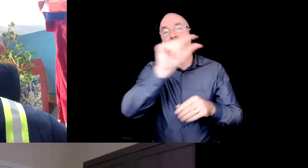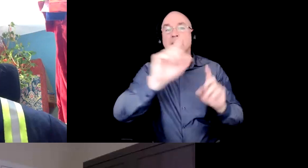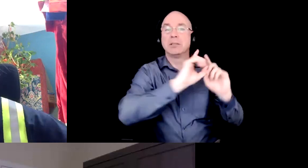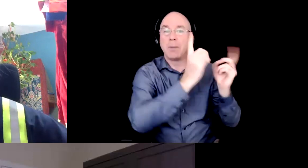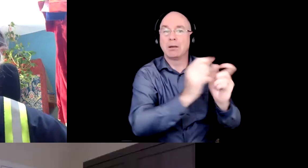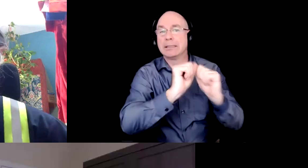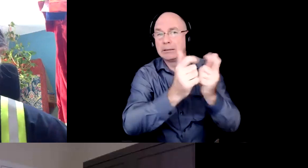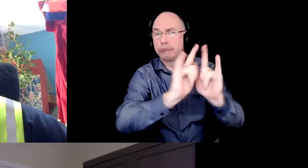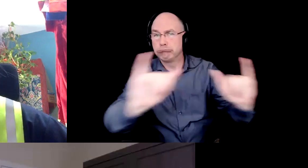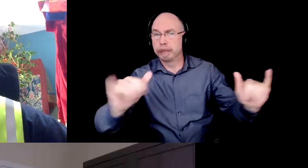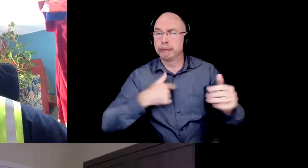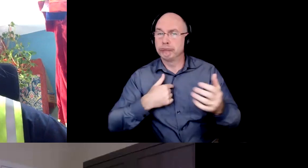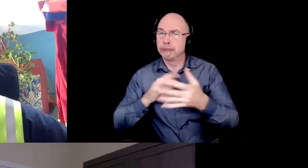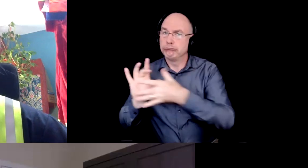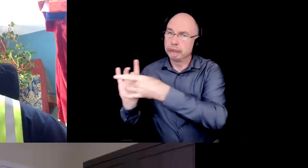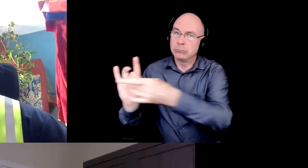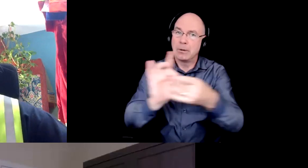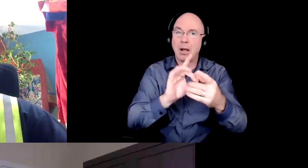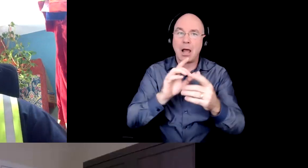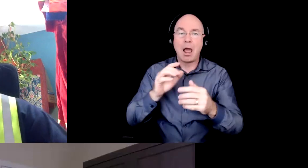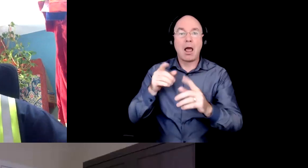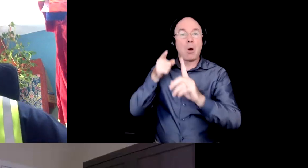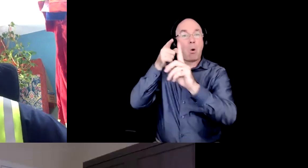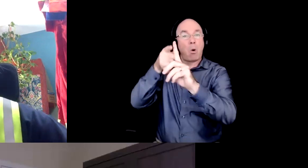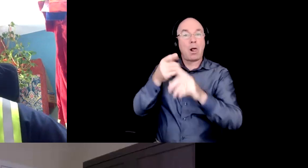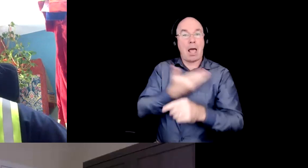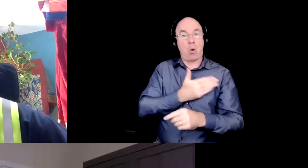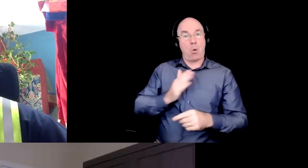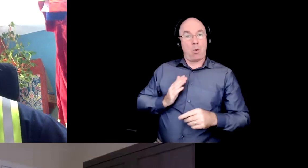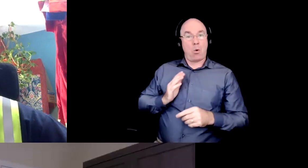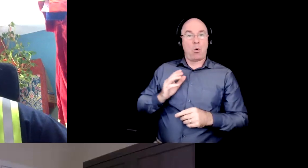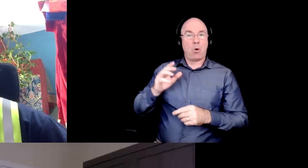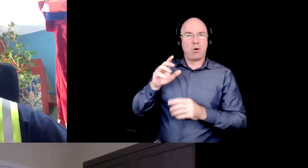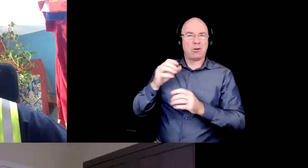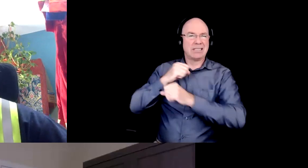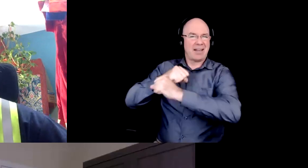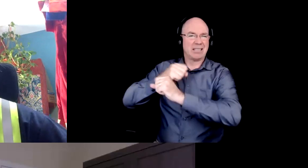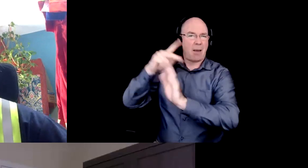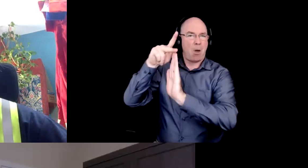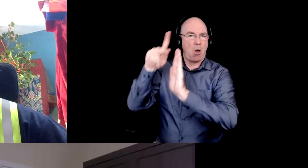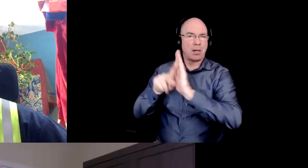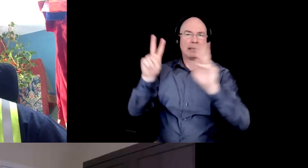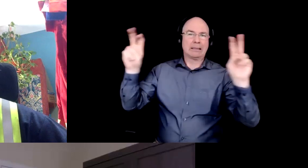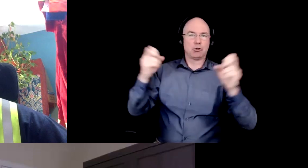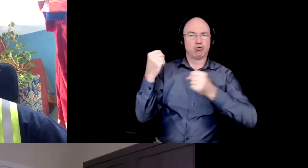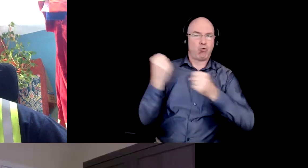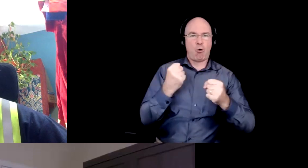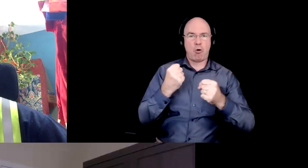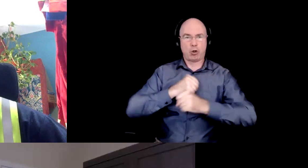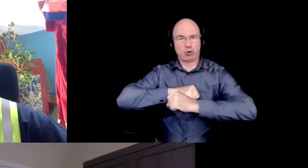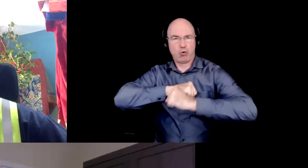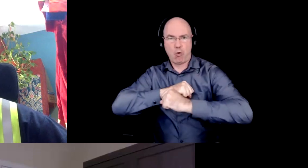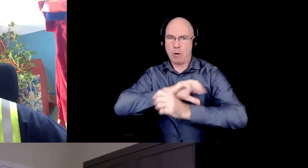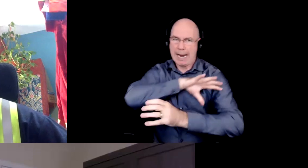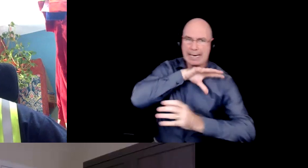all with the aim of helping industry meet the objectives of our defense policy, which is strong, secure, and engaged. So I